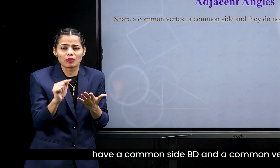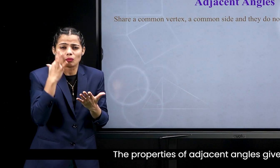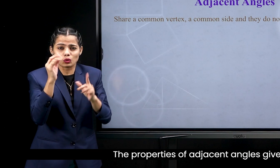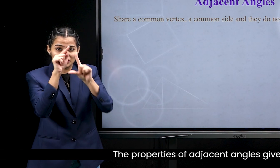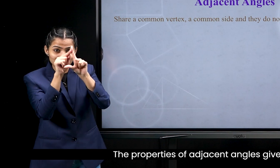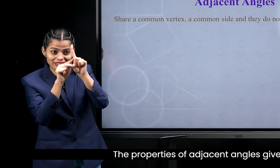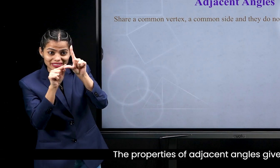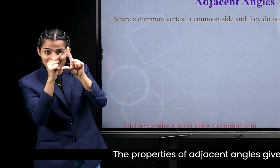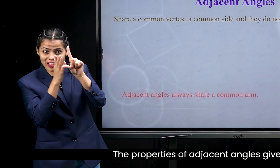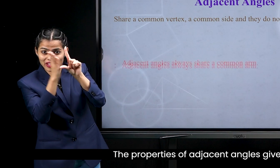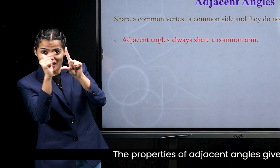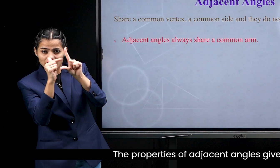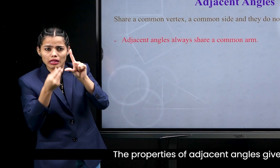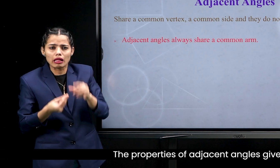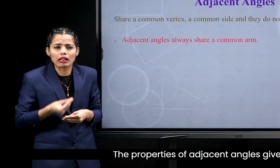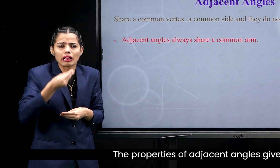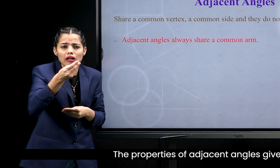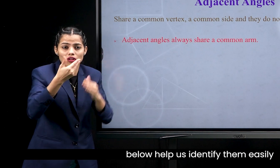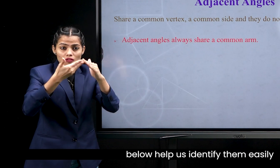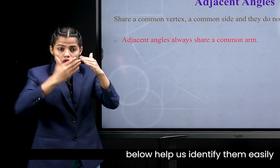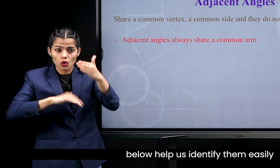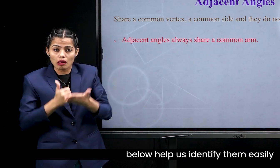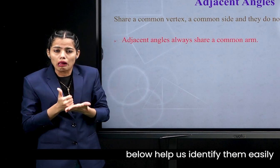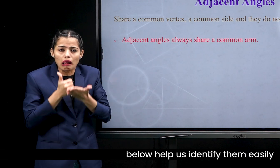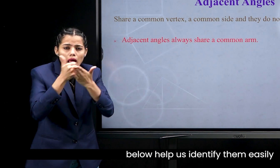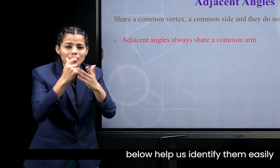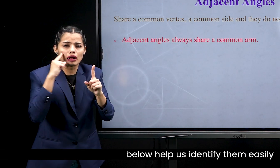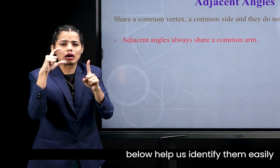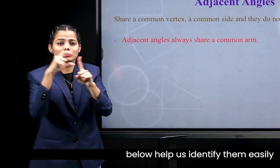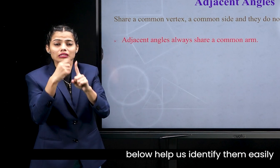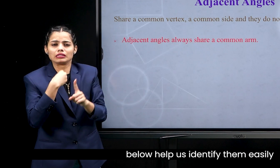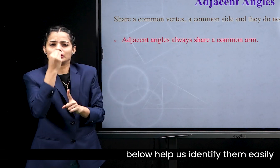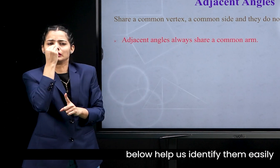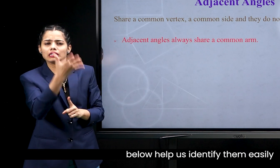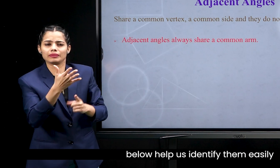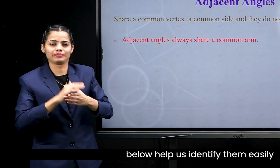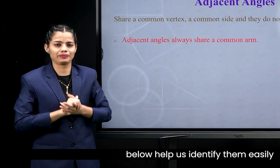The properties of adjacent angles given below help us identify them easily.